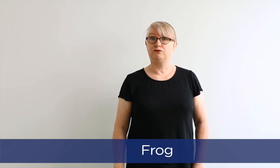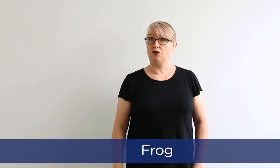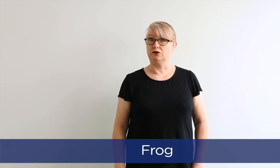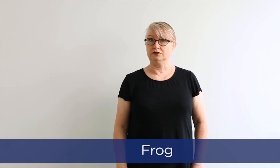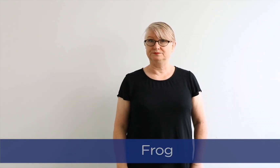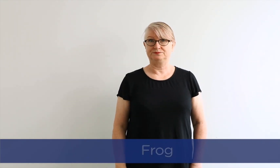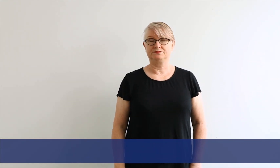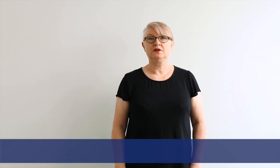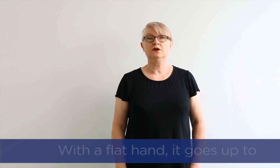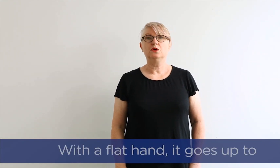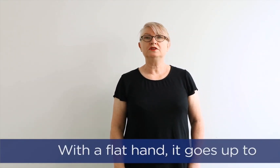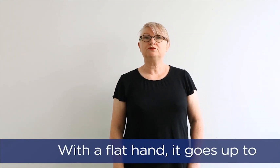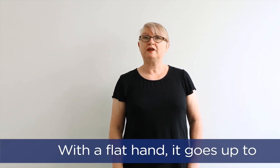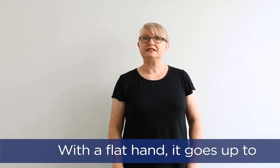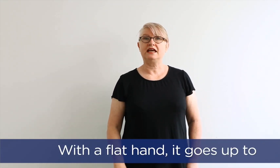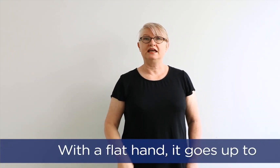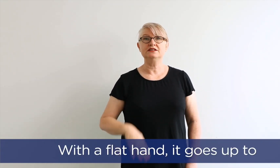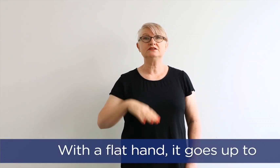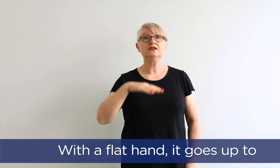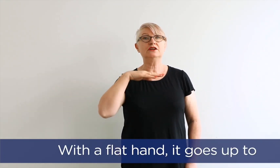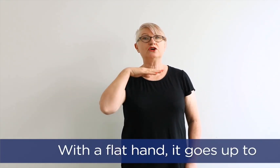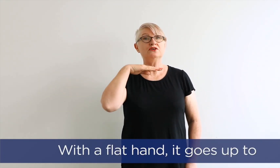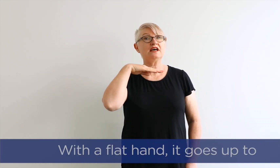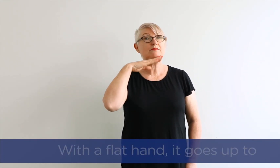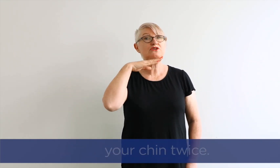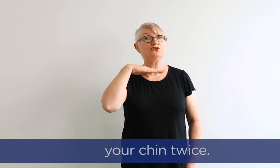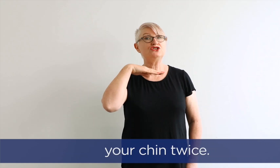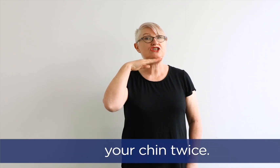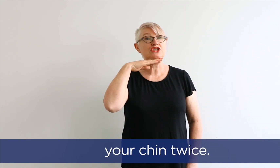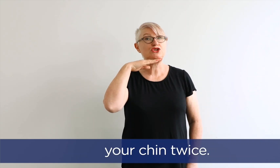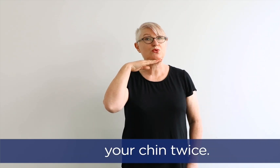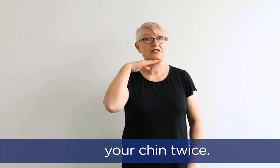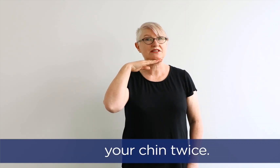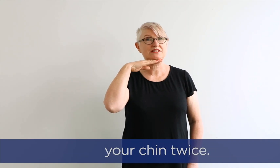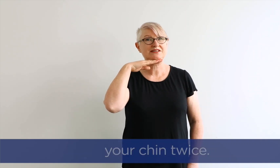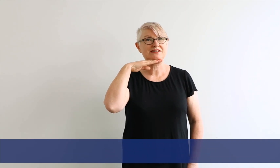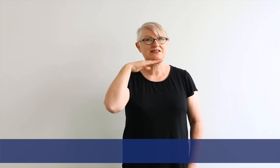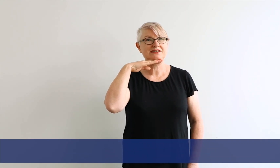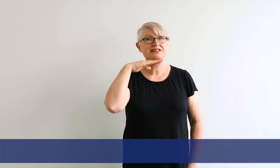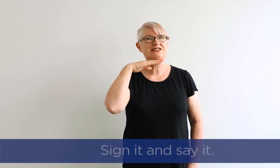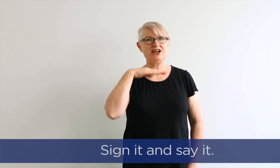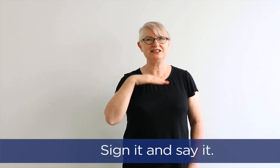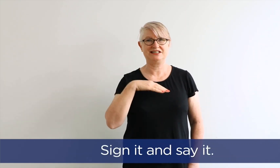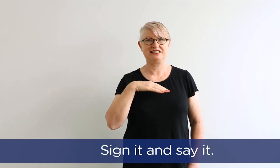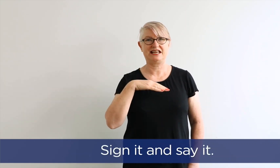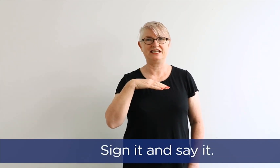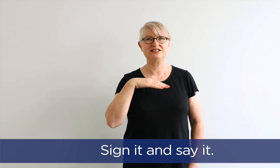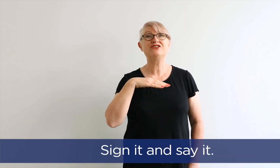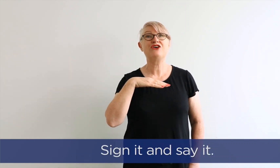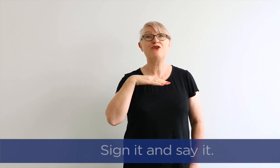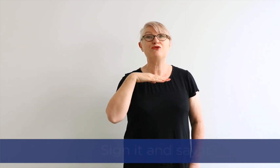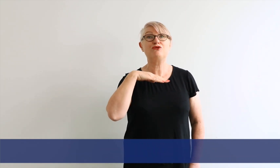Frog. With a flat hand, it goes up to your chin twice. Sign it and say it.